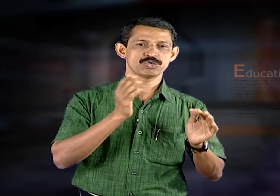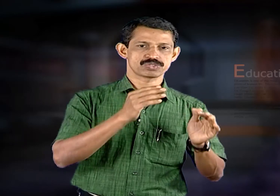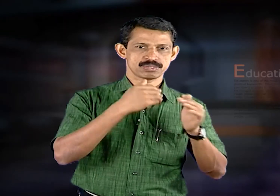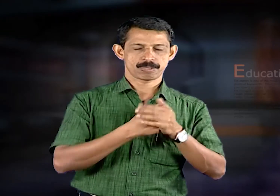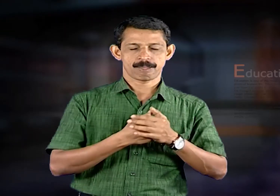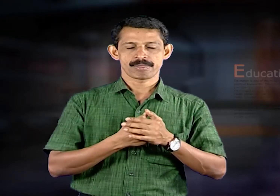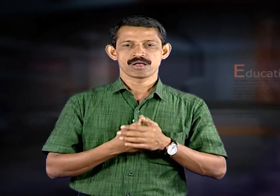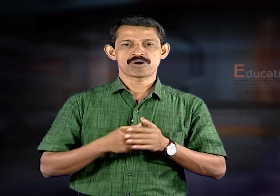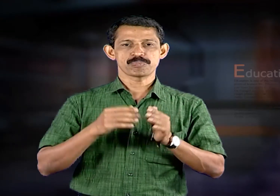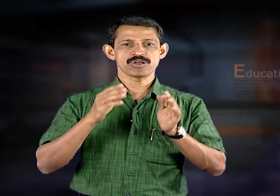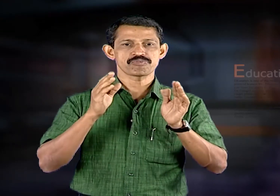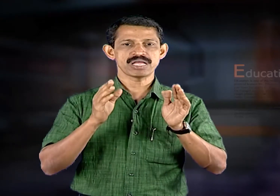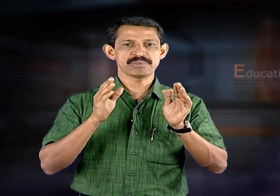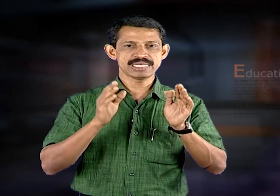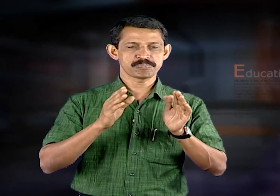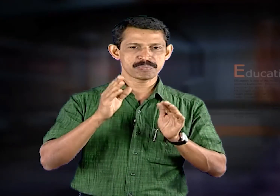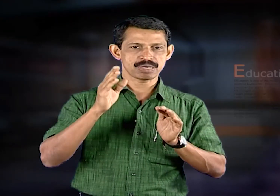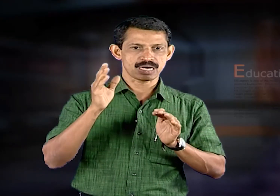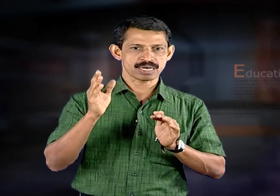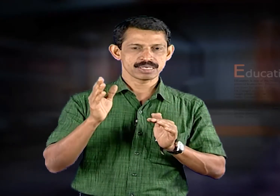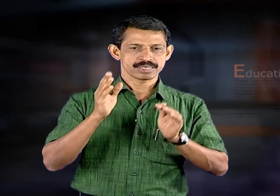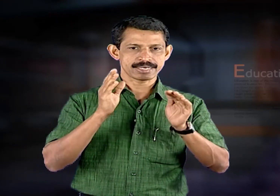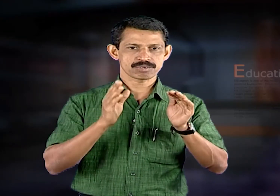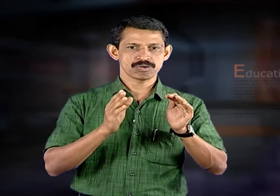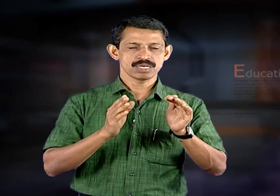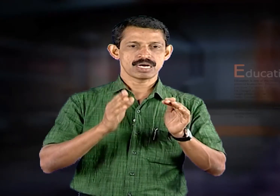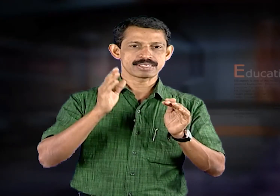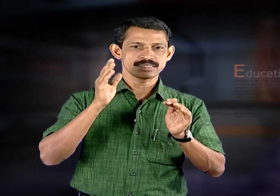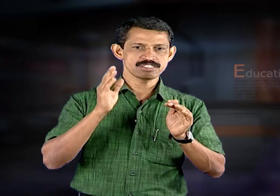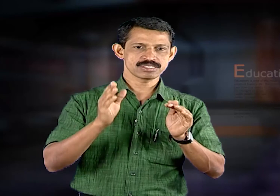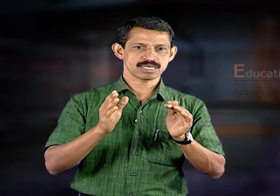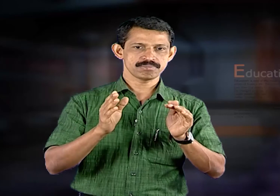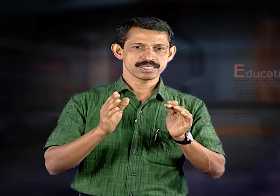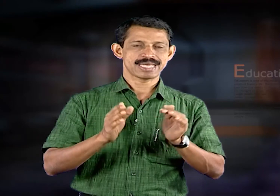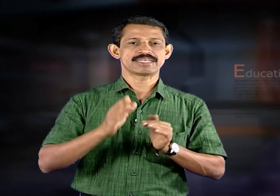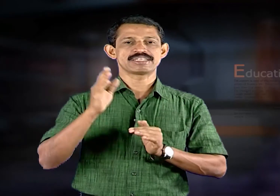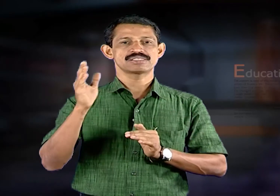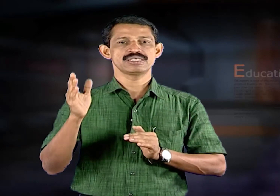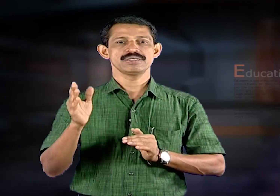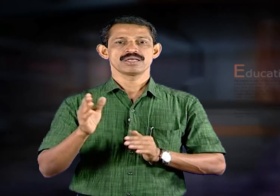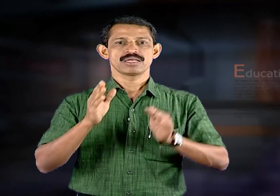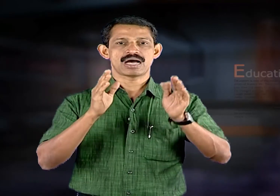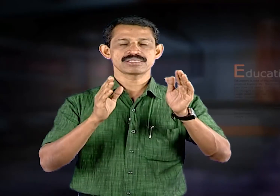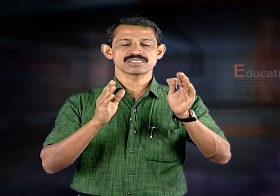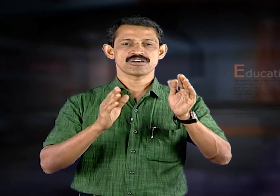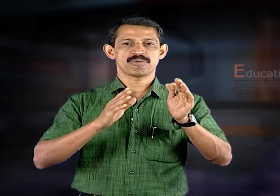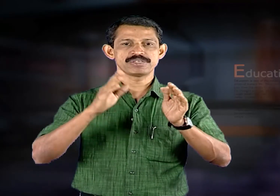NIOS. 1.5 million people are enrolled under this system and it is the largest open